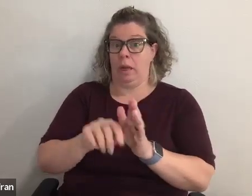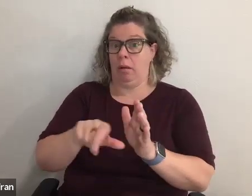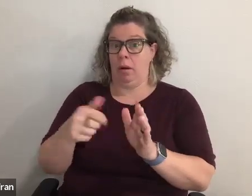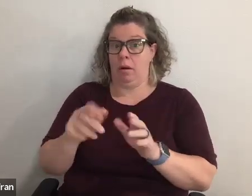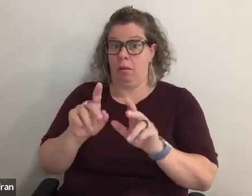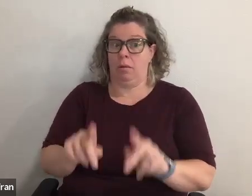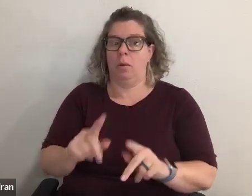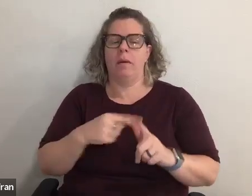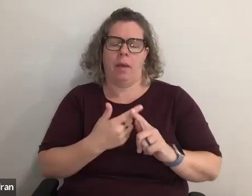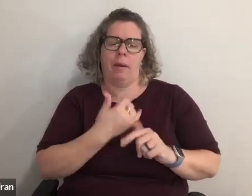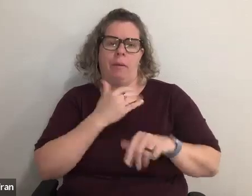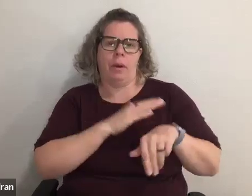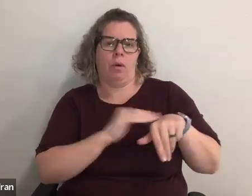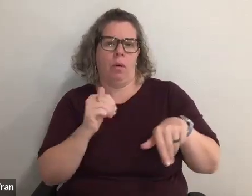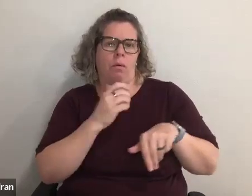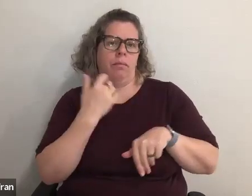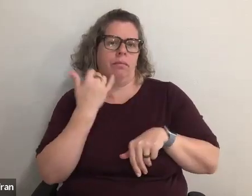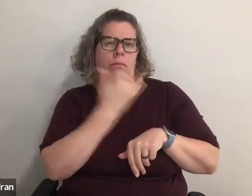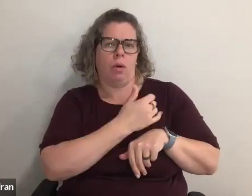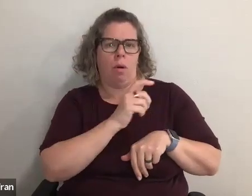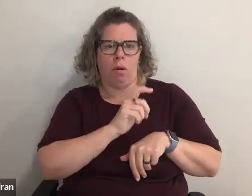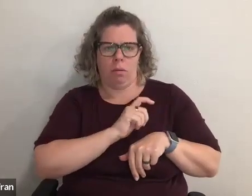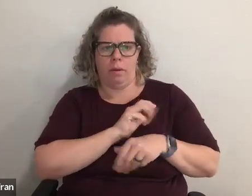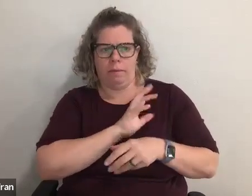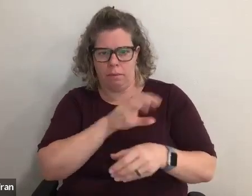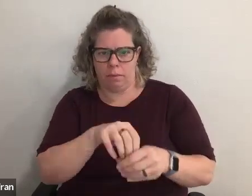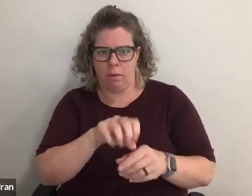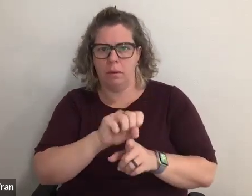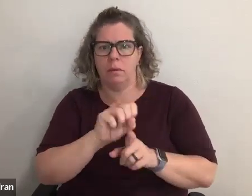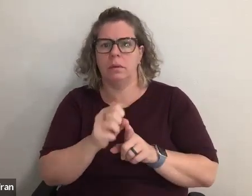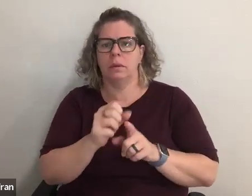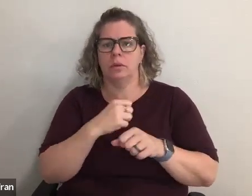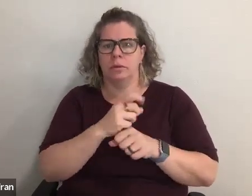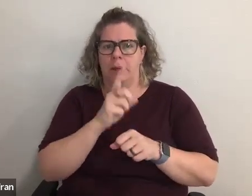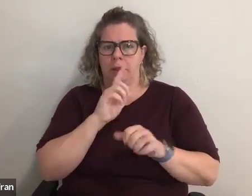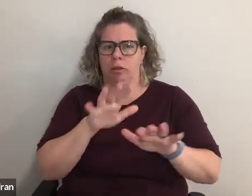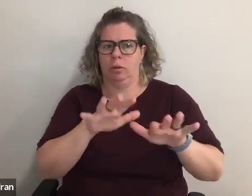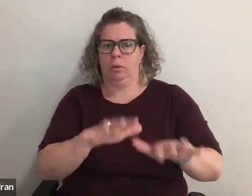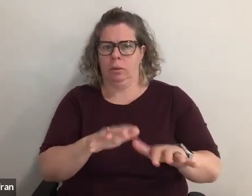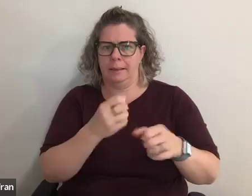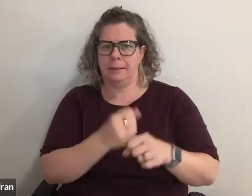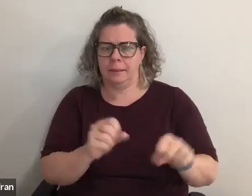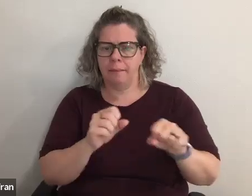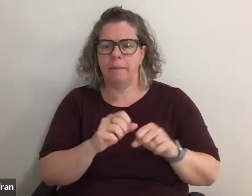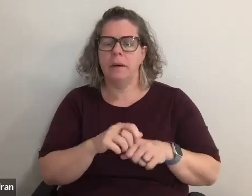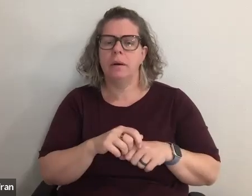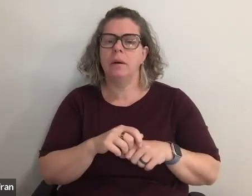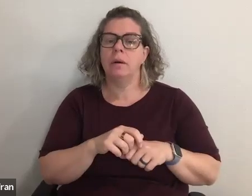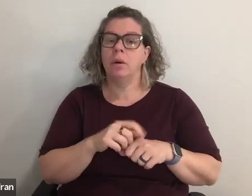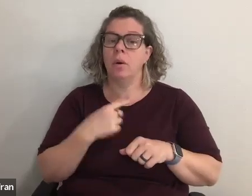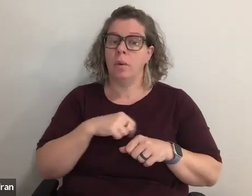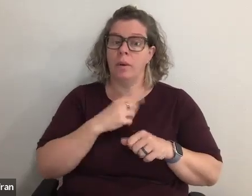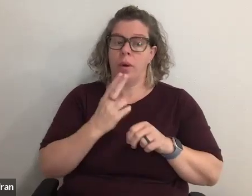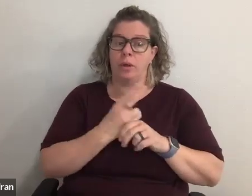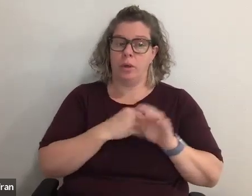individual. And so we'll utilize law enforcement to go make sure that they're safe. Now, we really want to use our model.